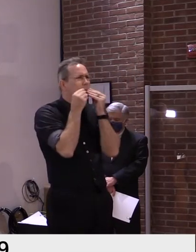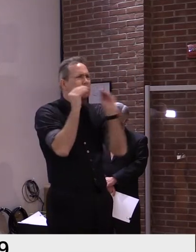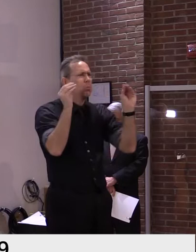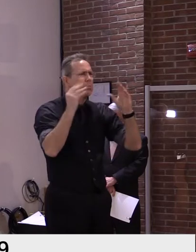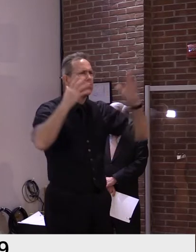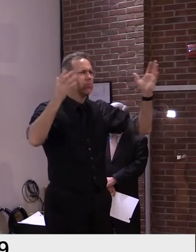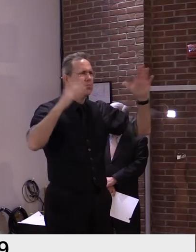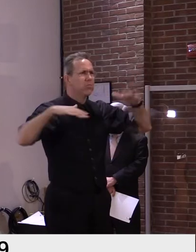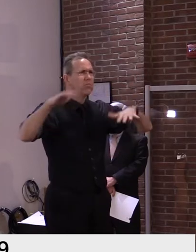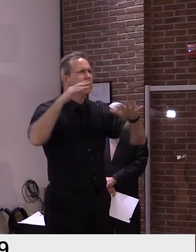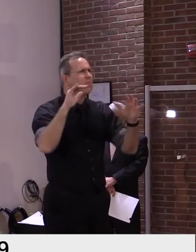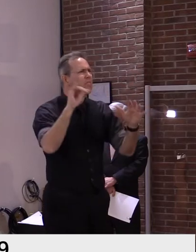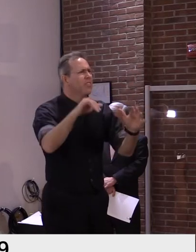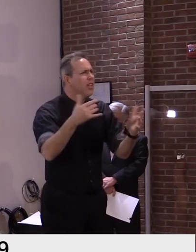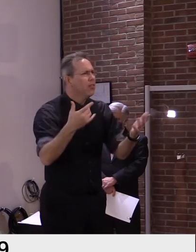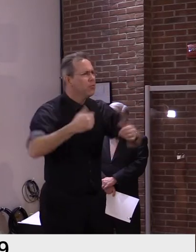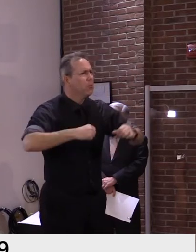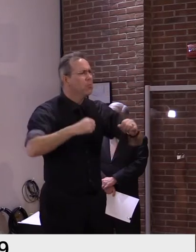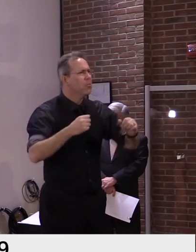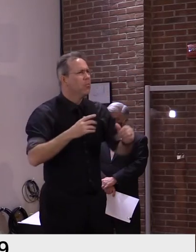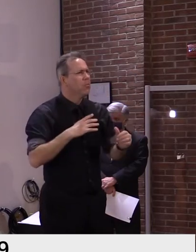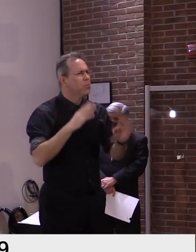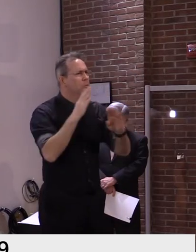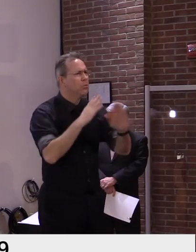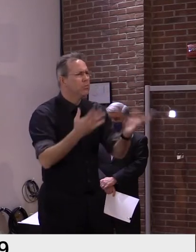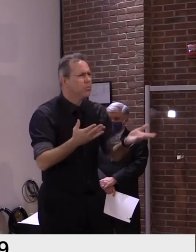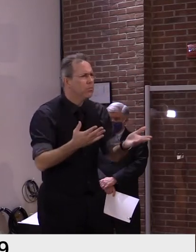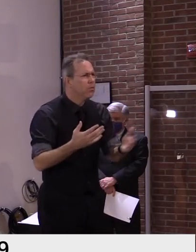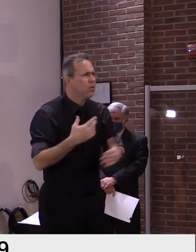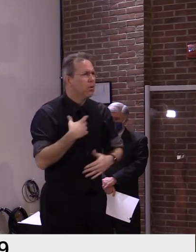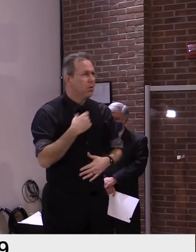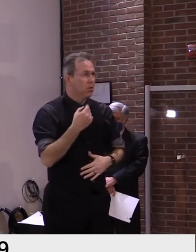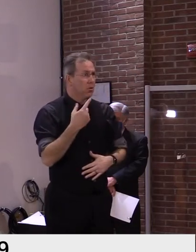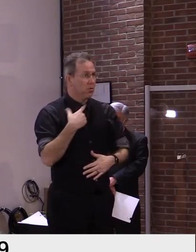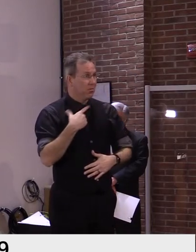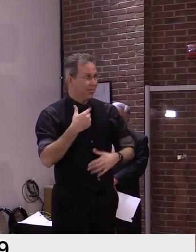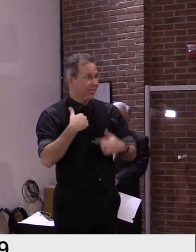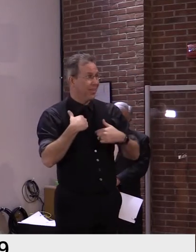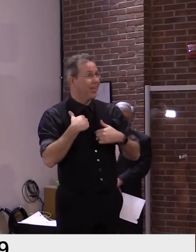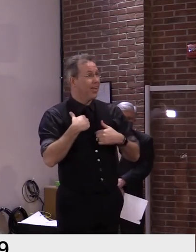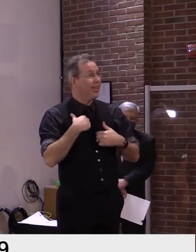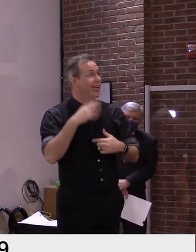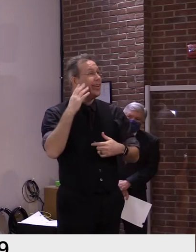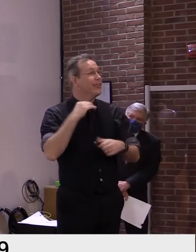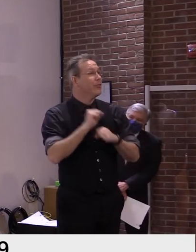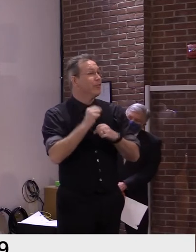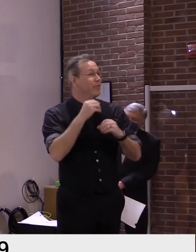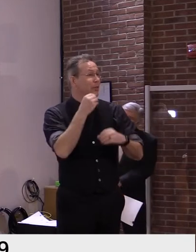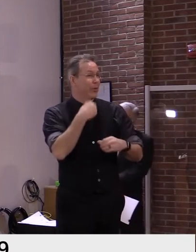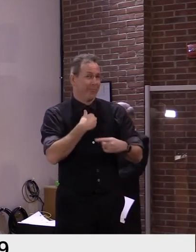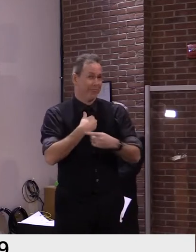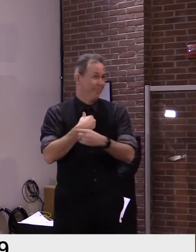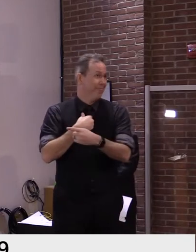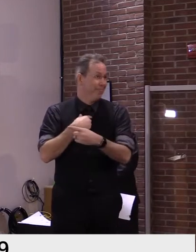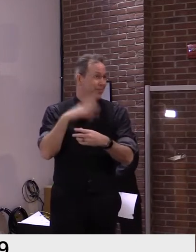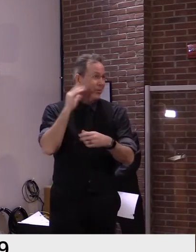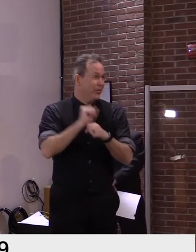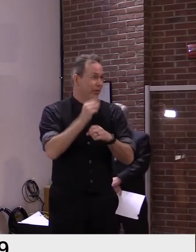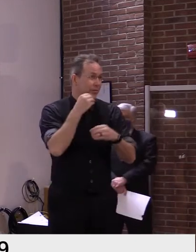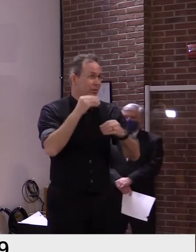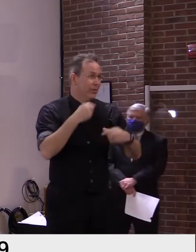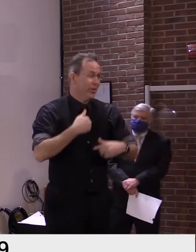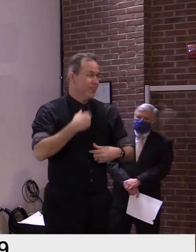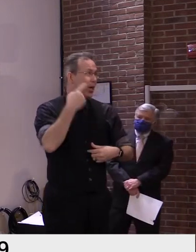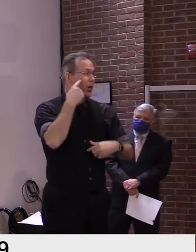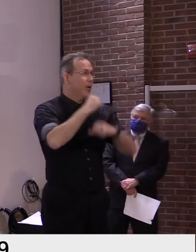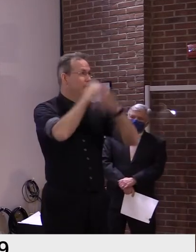So I do empathize. I was once a grocery store worker long, long ago. And the reality is